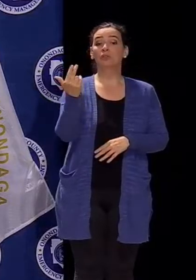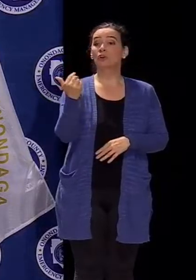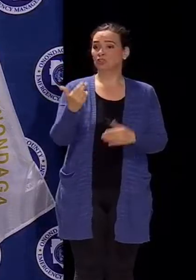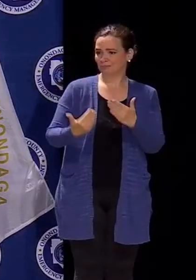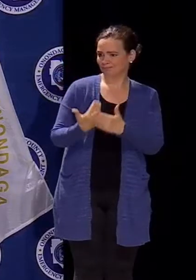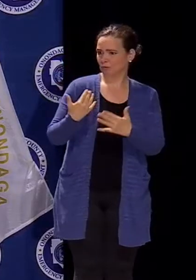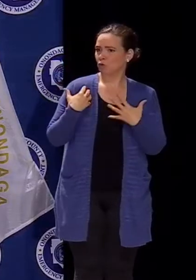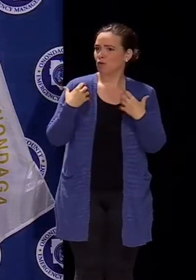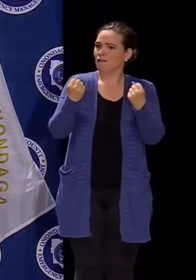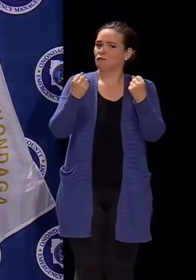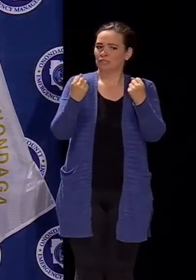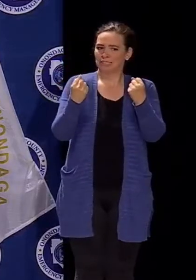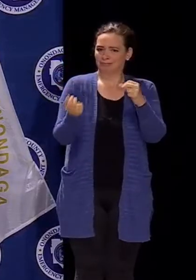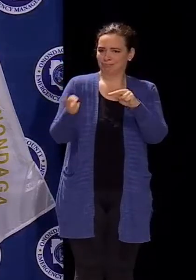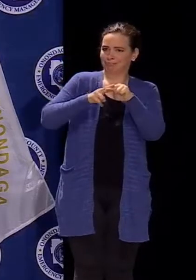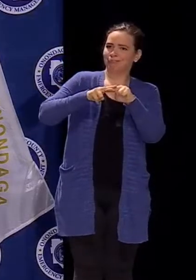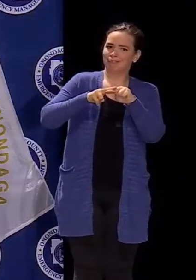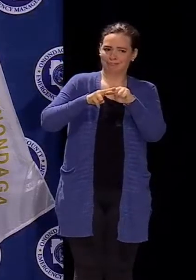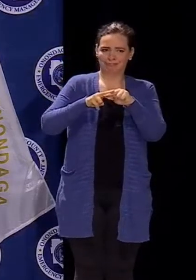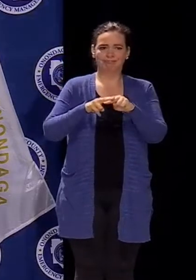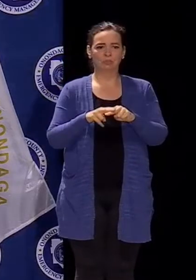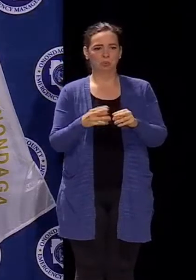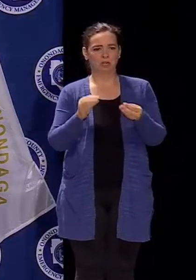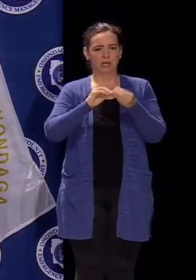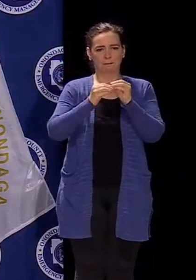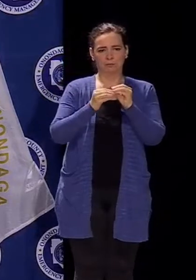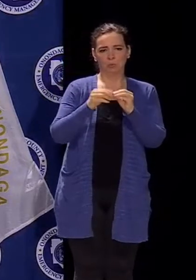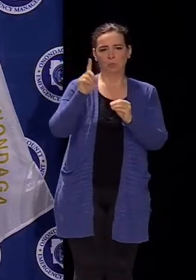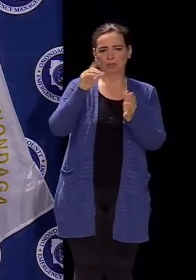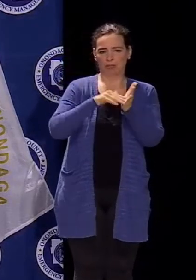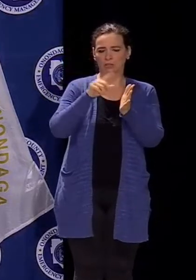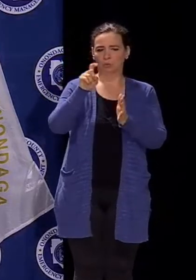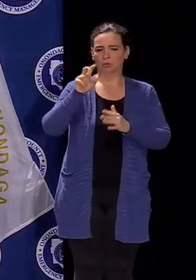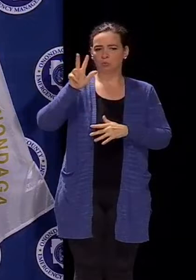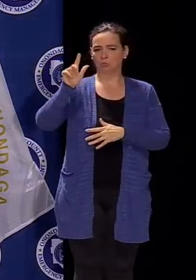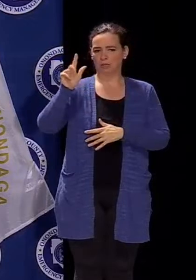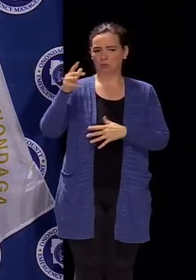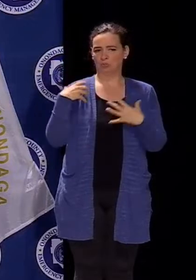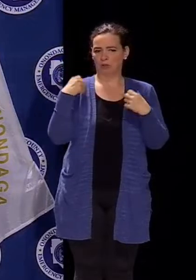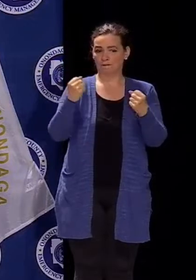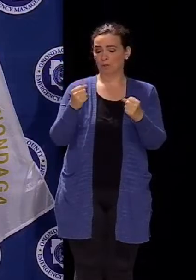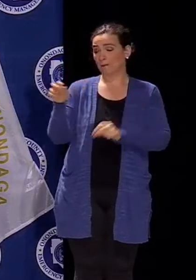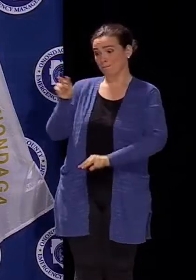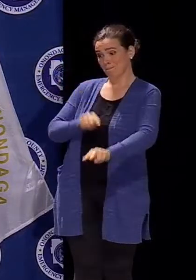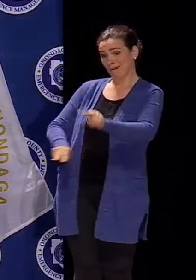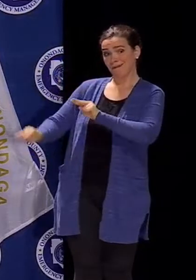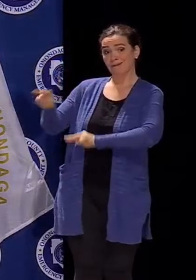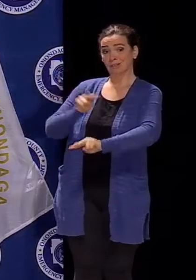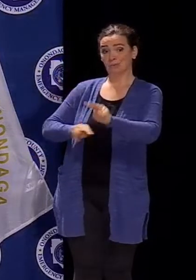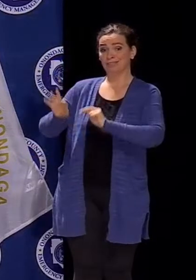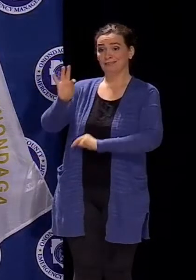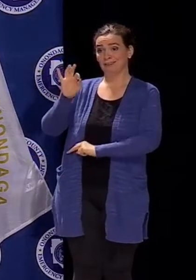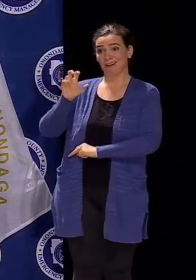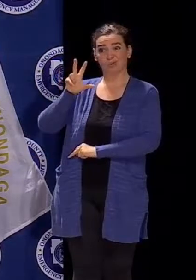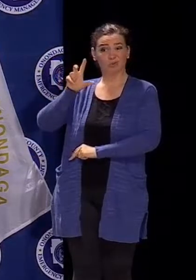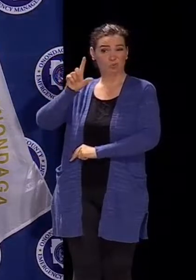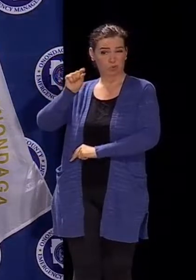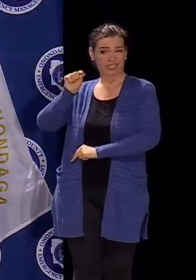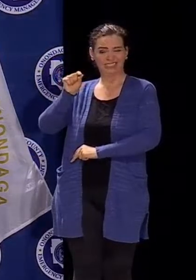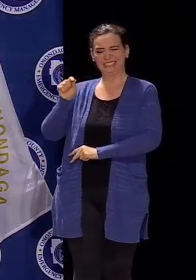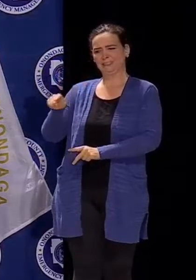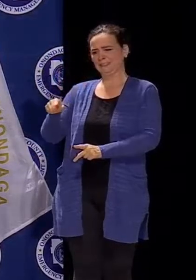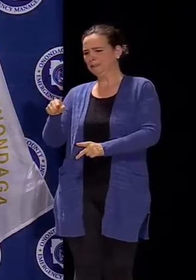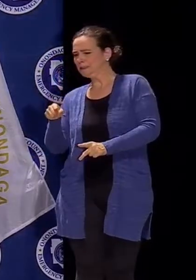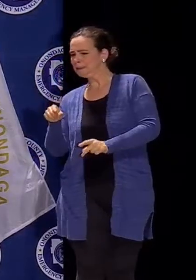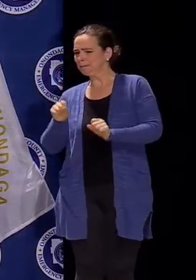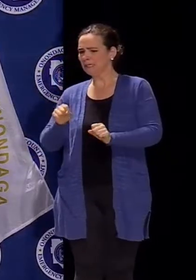920 active cases, 1,123 people have recovered. Asymptomatic cases not related to nursing